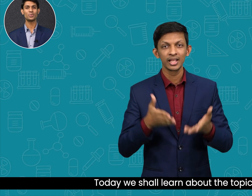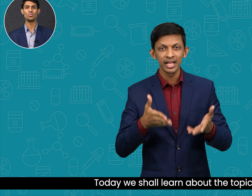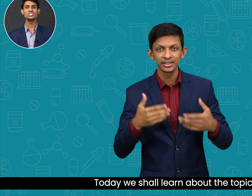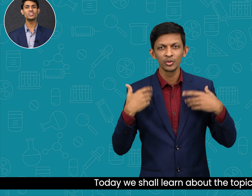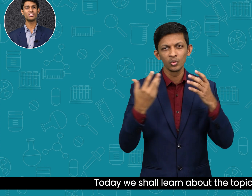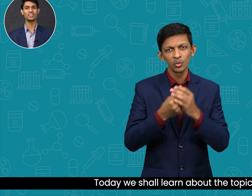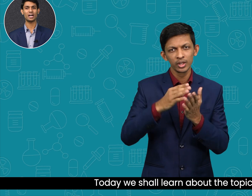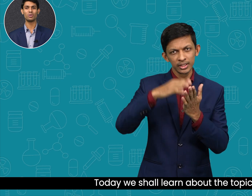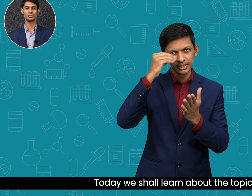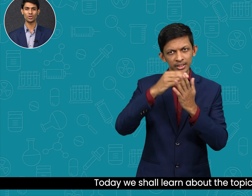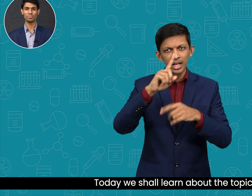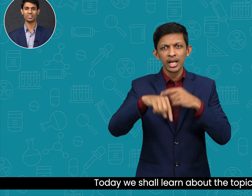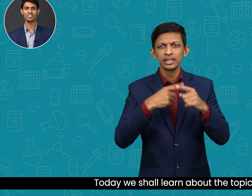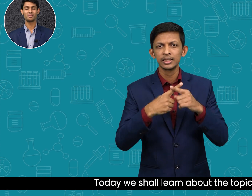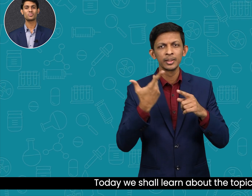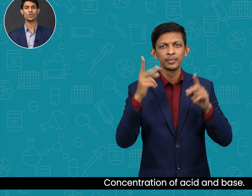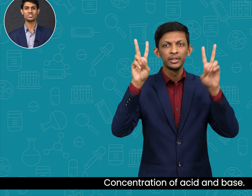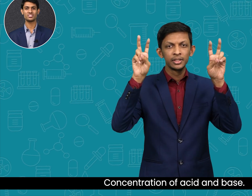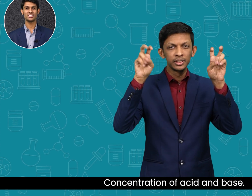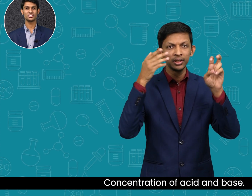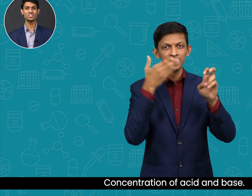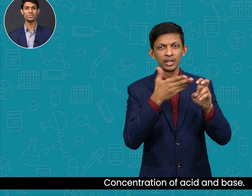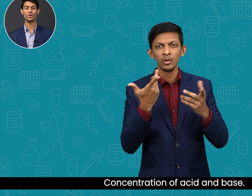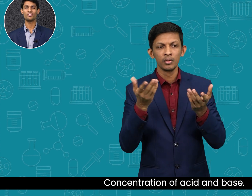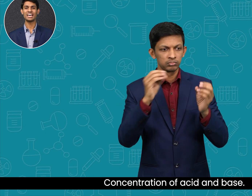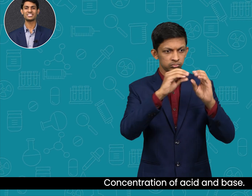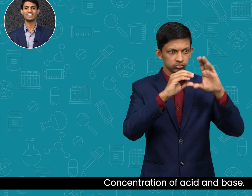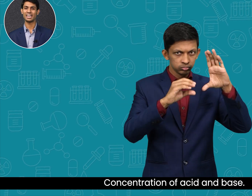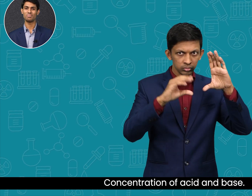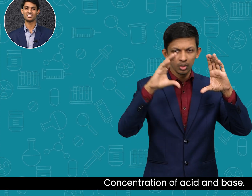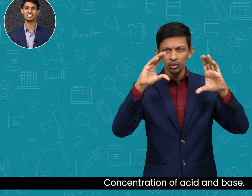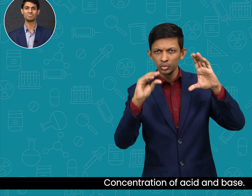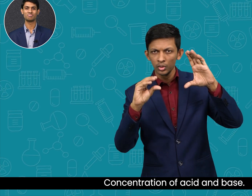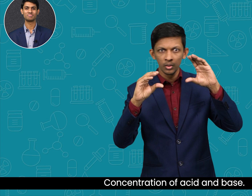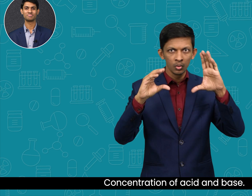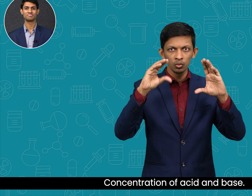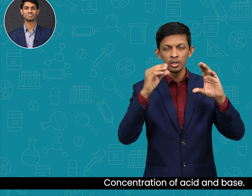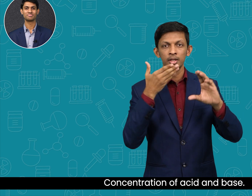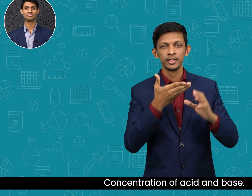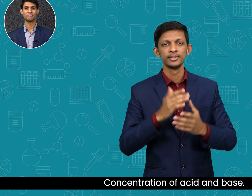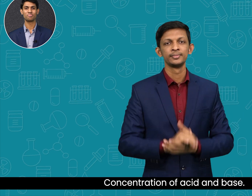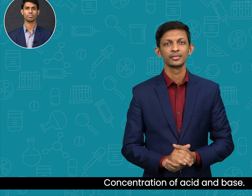Today we shall learn about the topic concentration of acid and base.